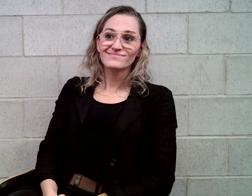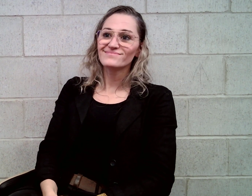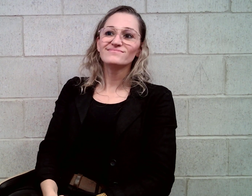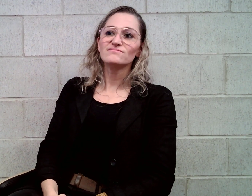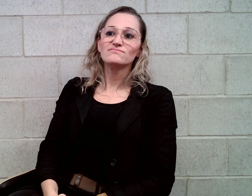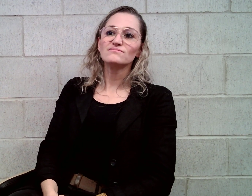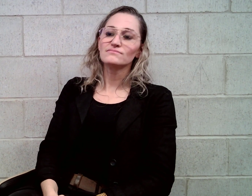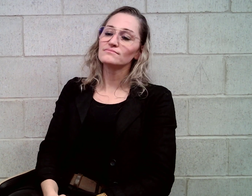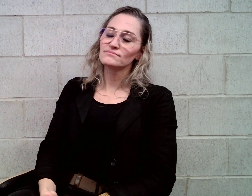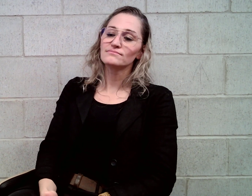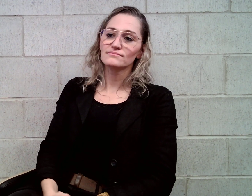this way.